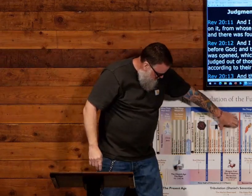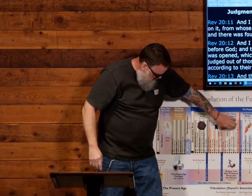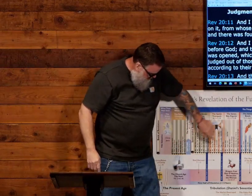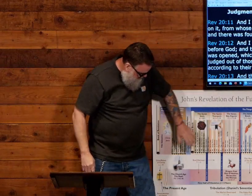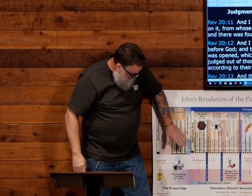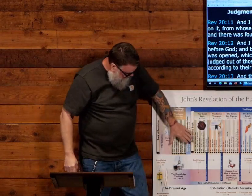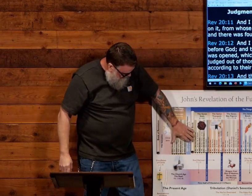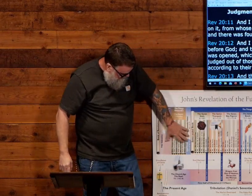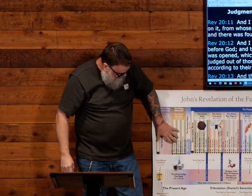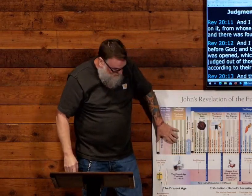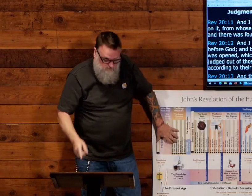tribulation.